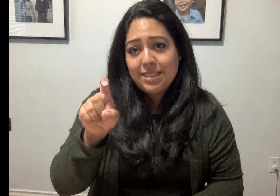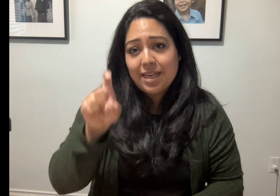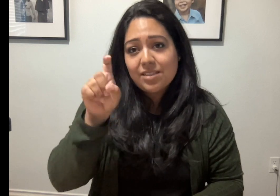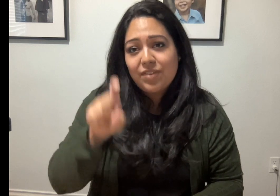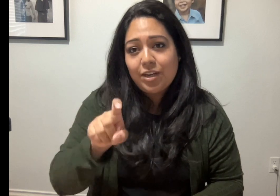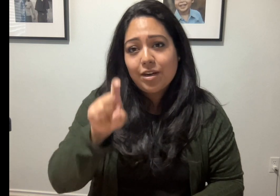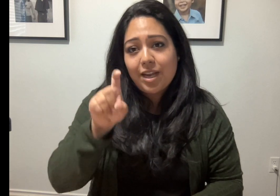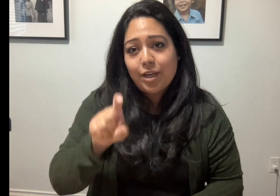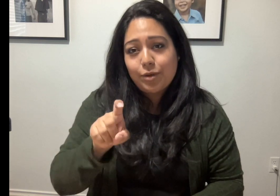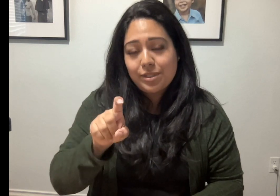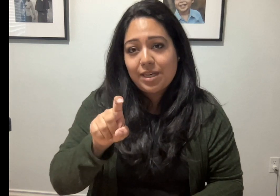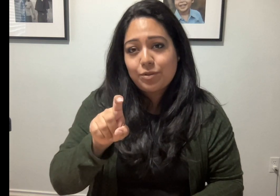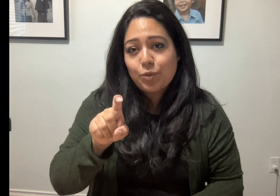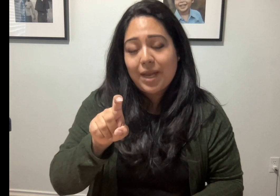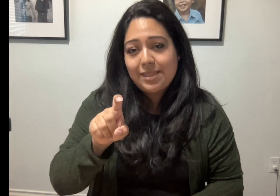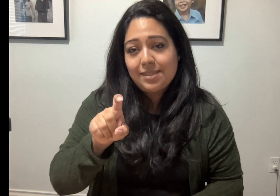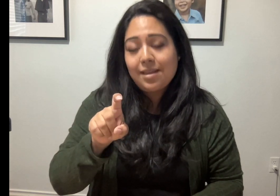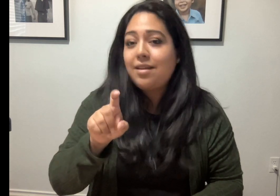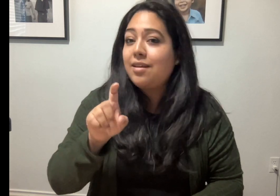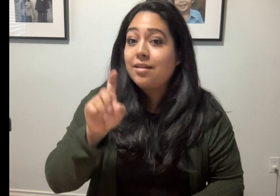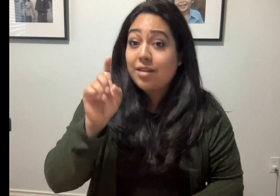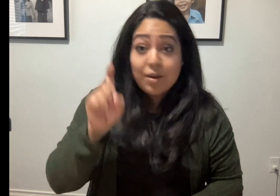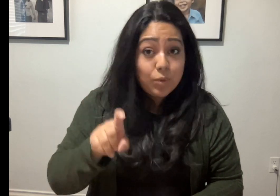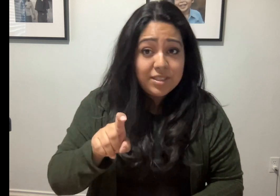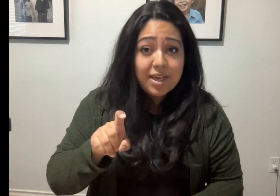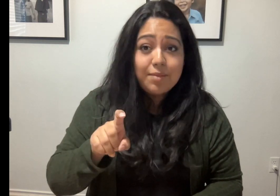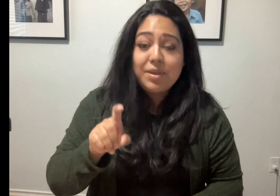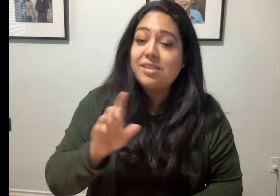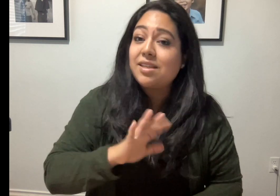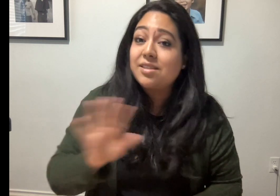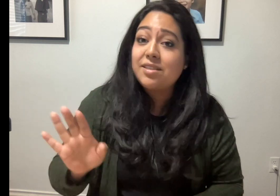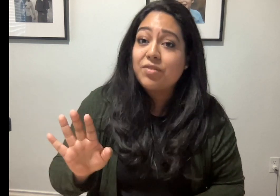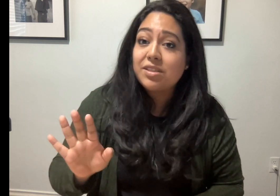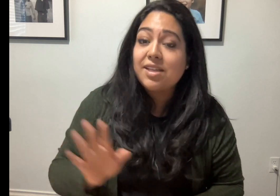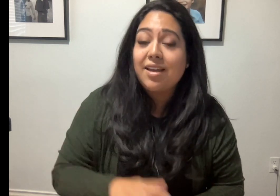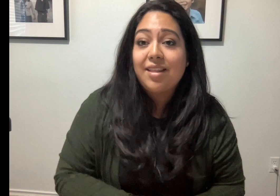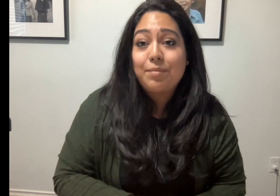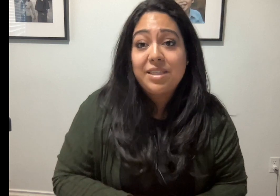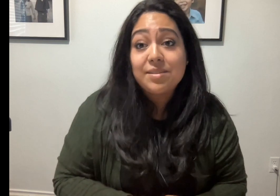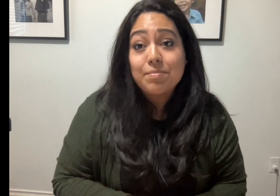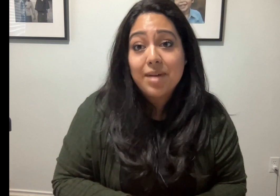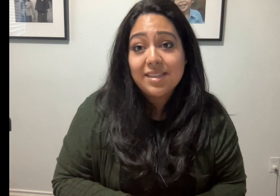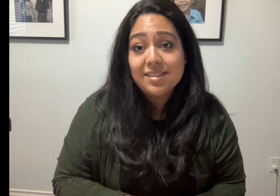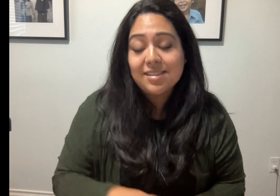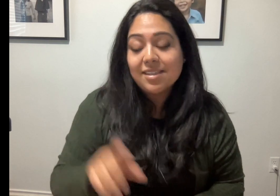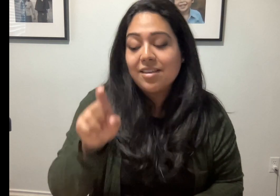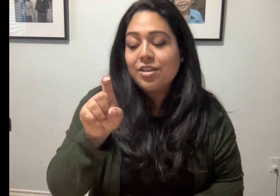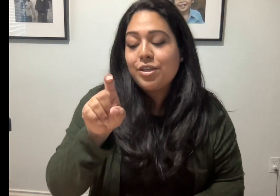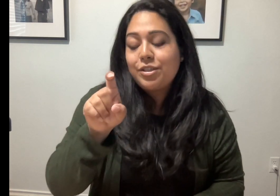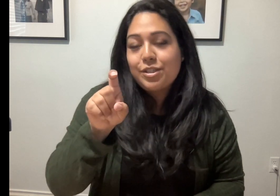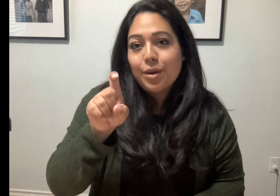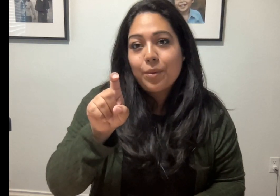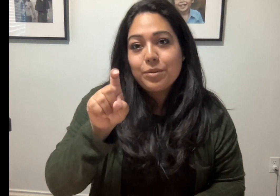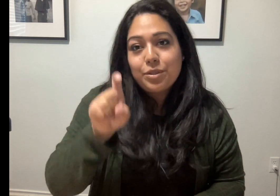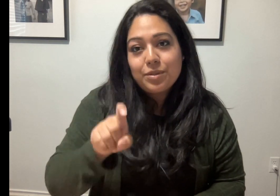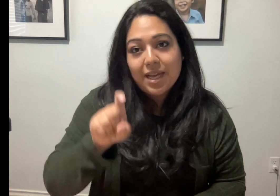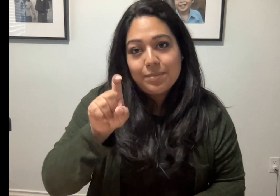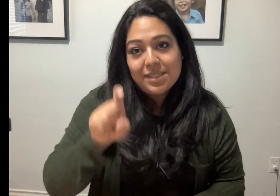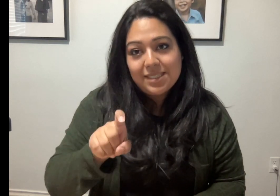index finger, and it goes down twice. Not one time, because that's a different sign. That means must. So 2 times is